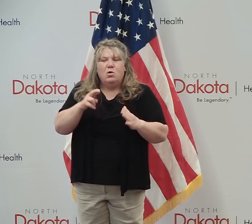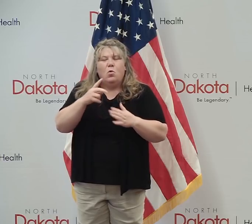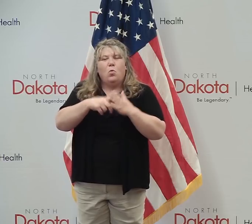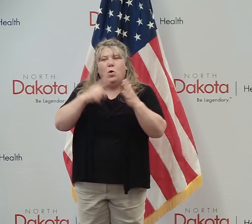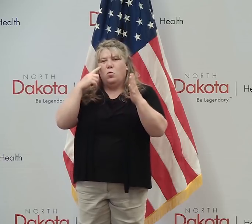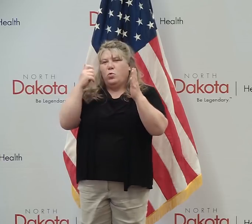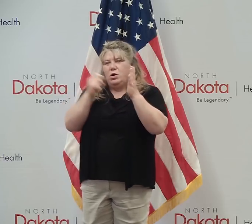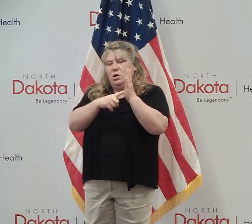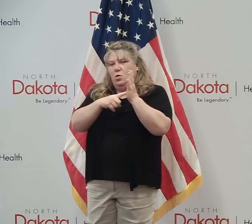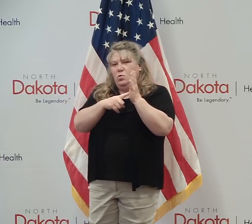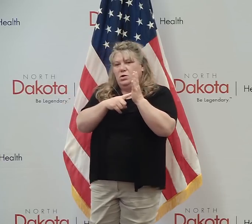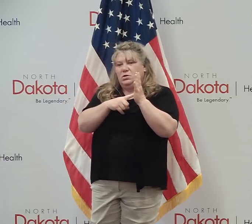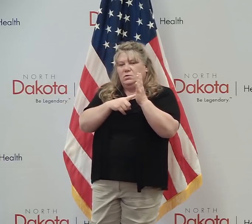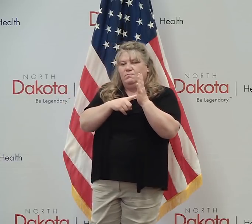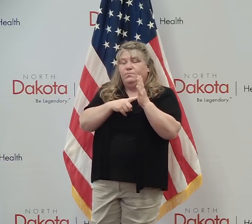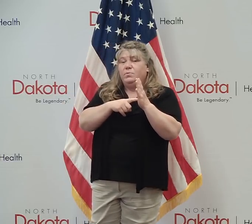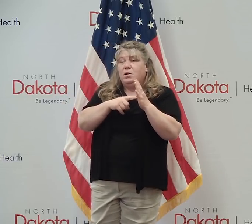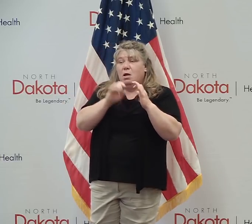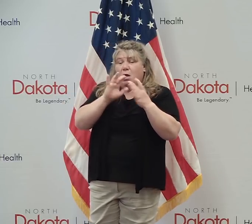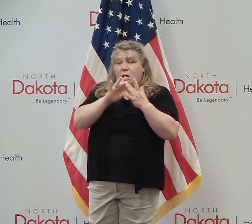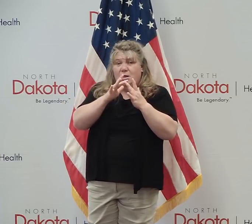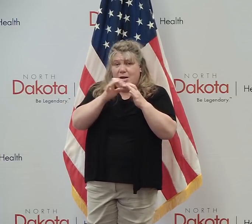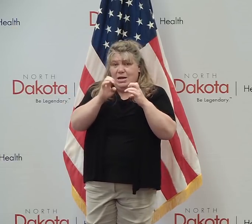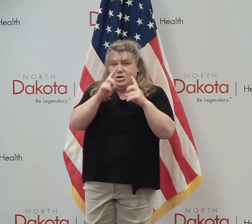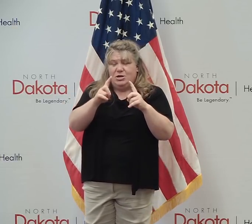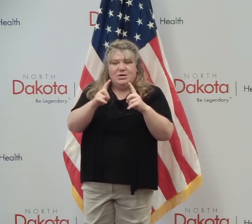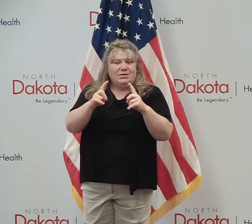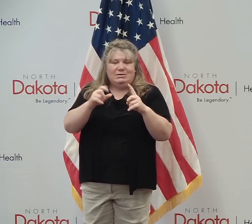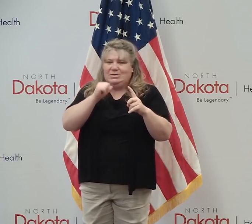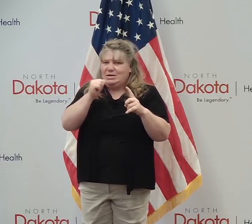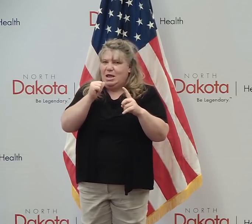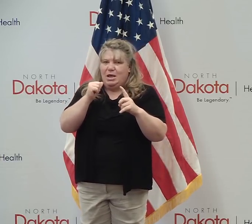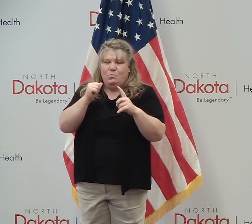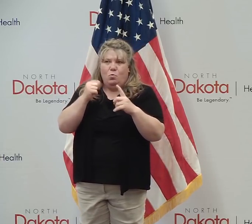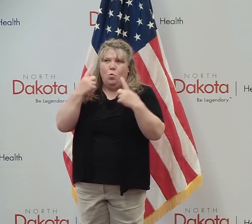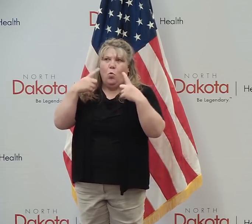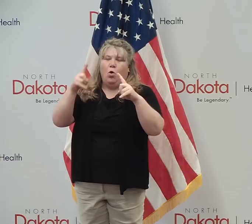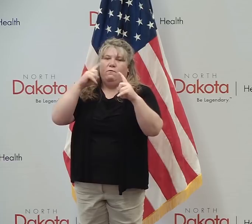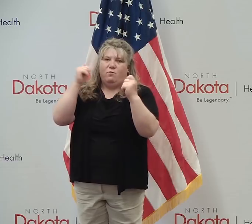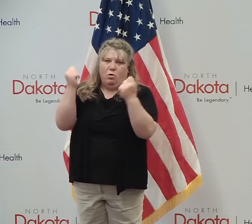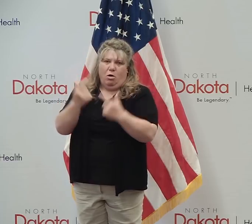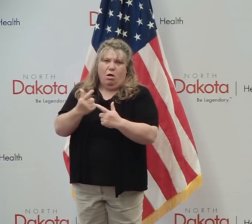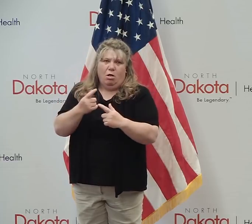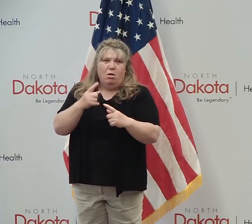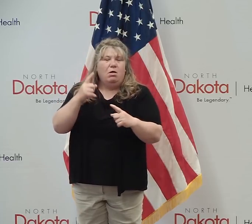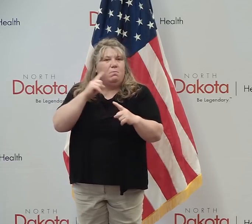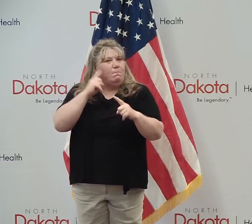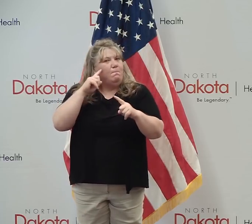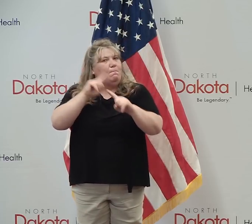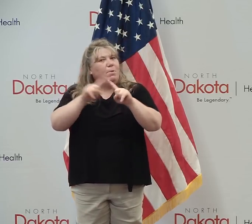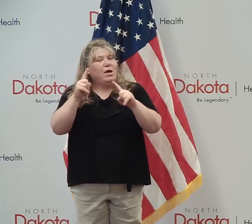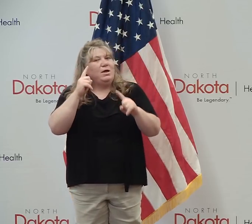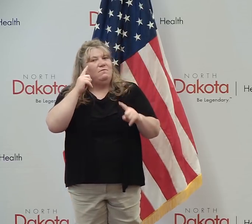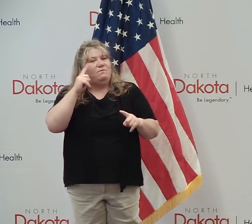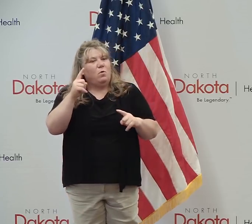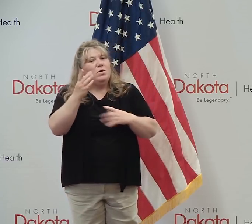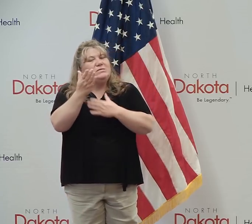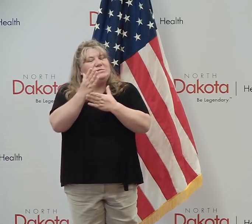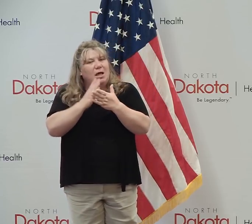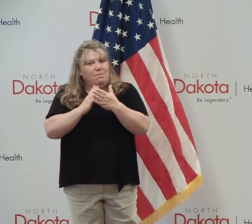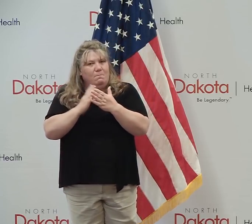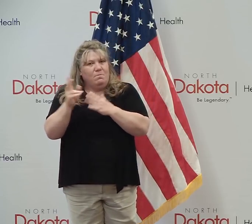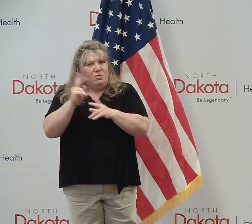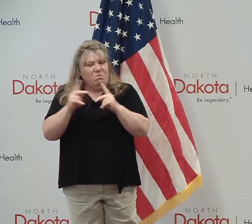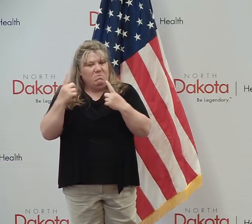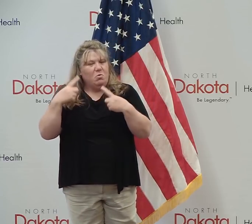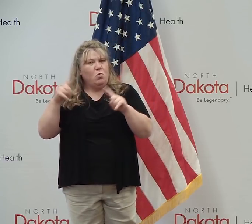is online education isn't necessarily for everyone, but it's definitely for a proportion of the populace.